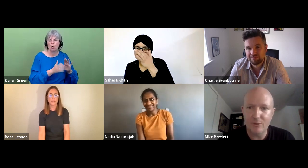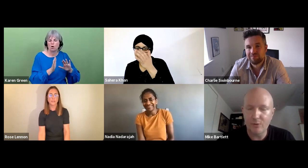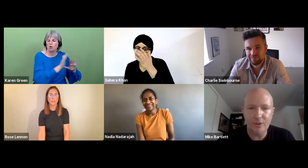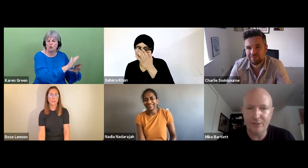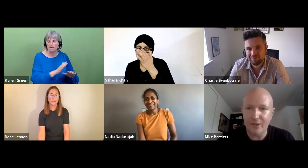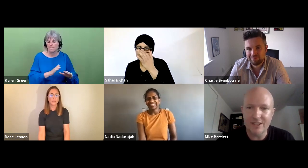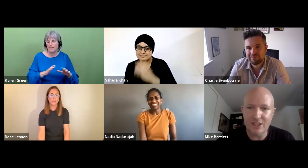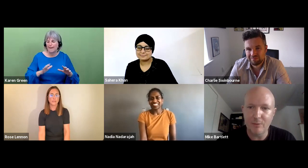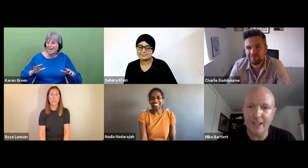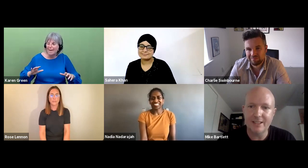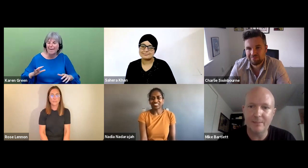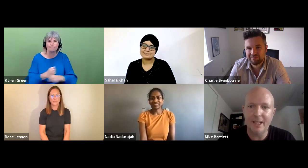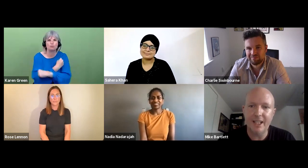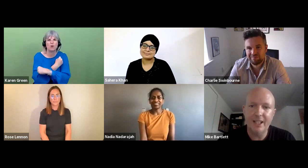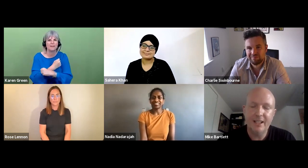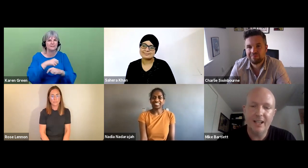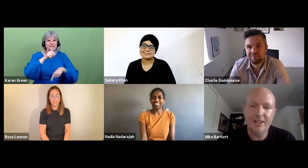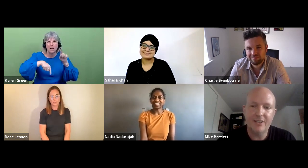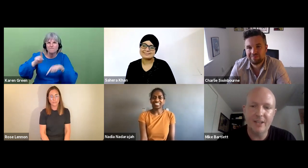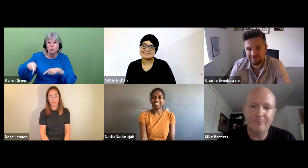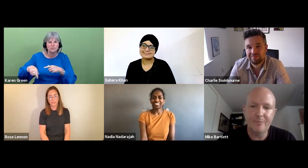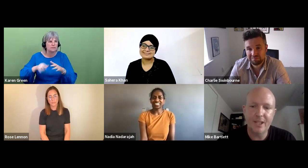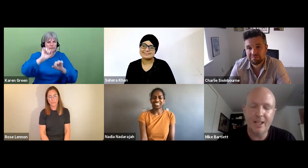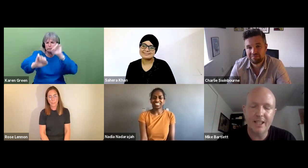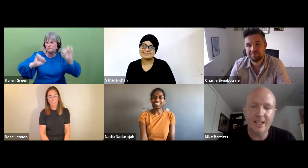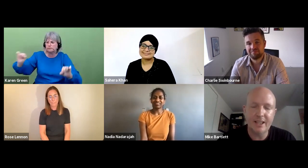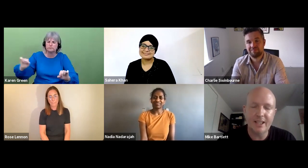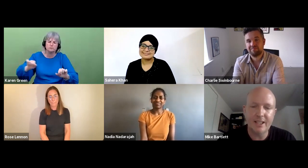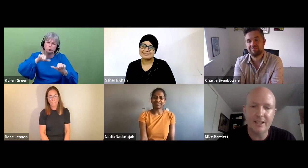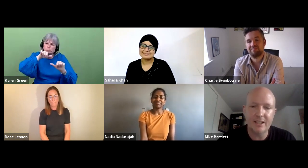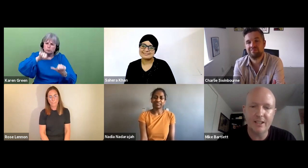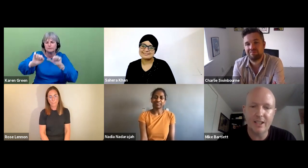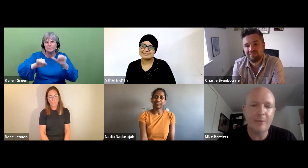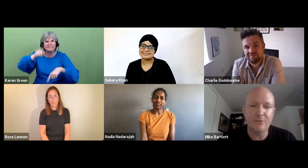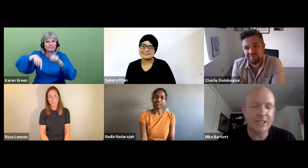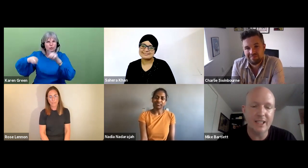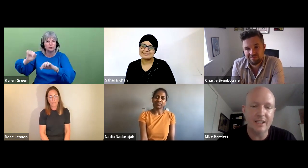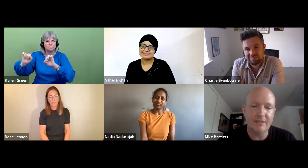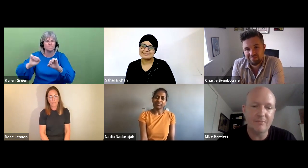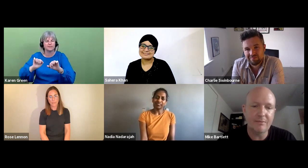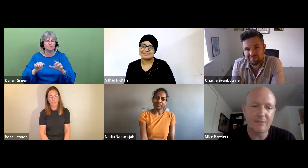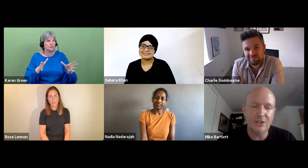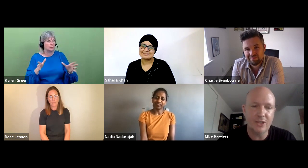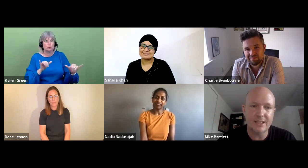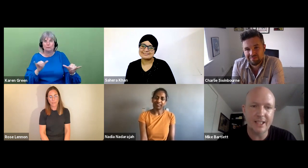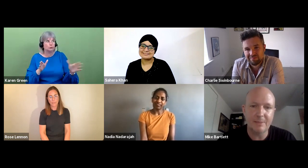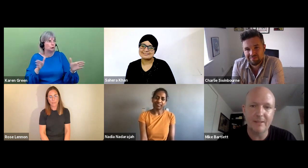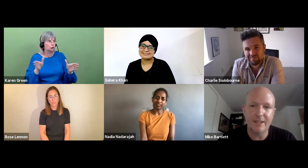all the different things that human beings can be? And I think, and that was a really interesting experience.